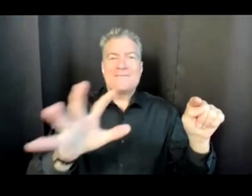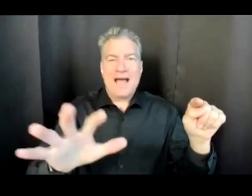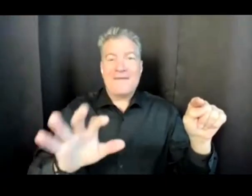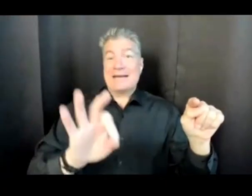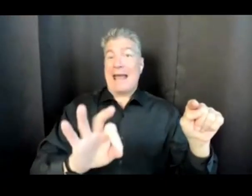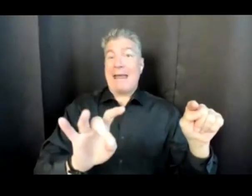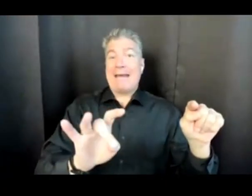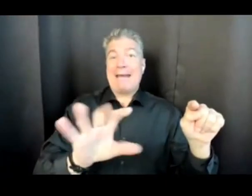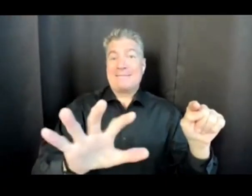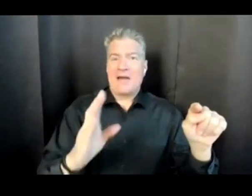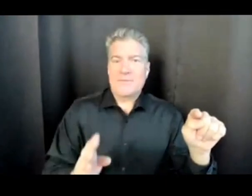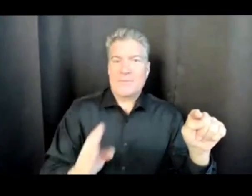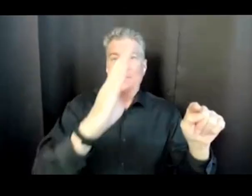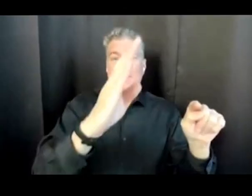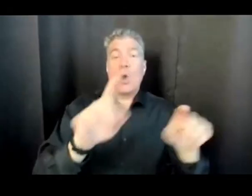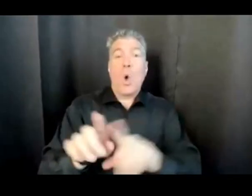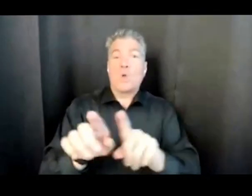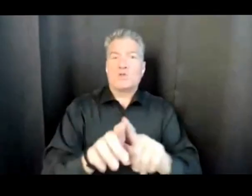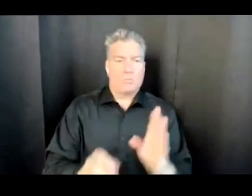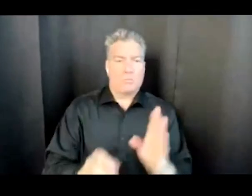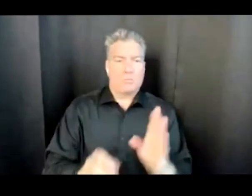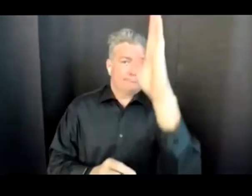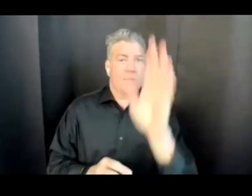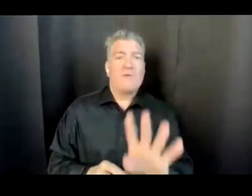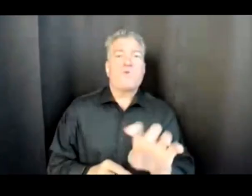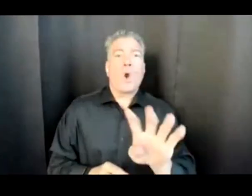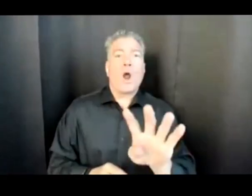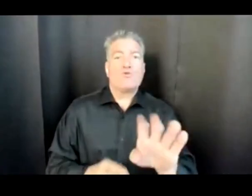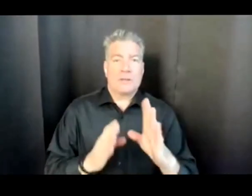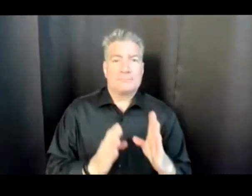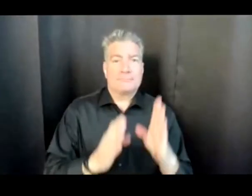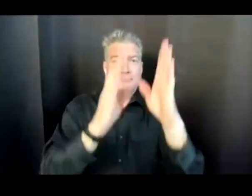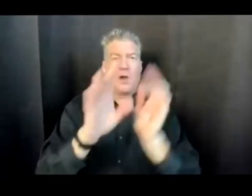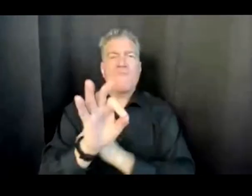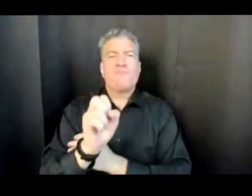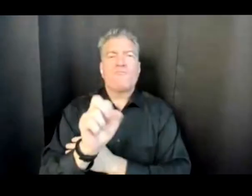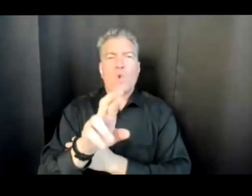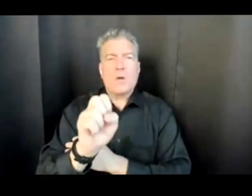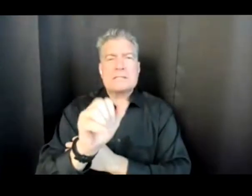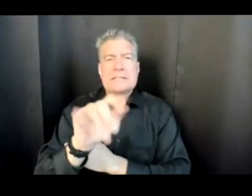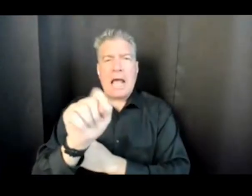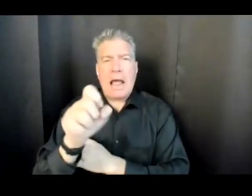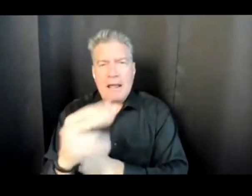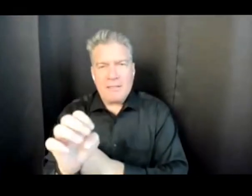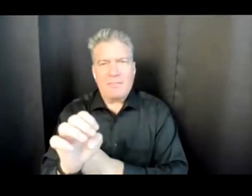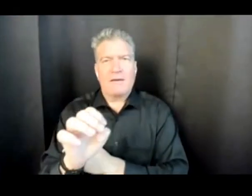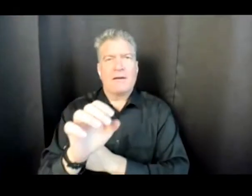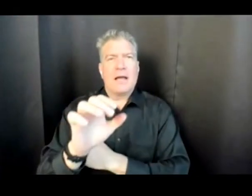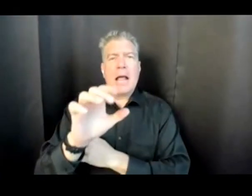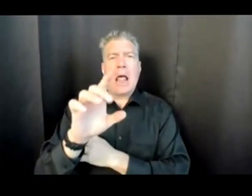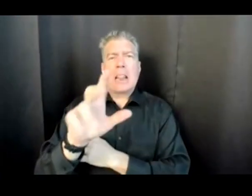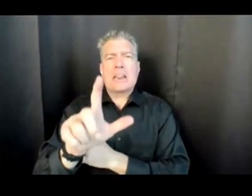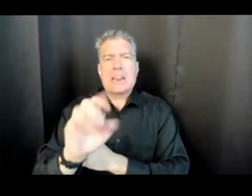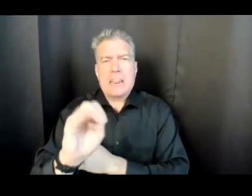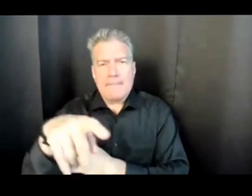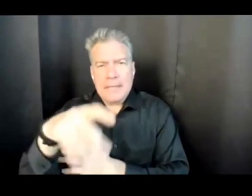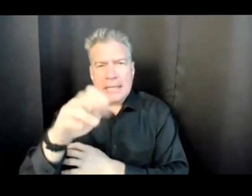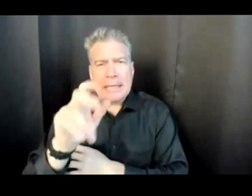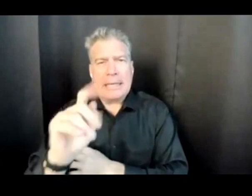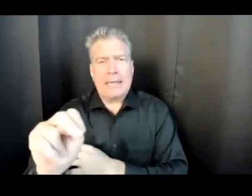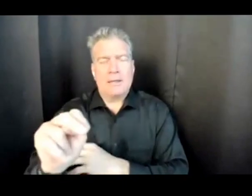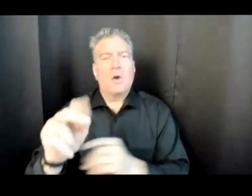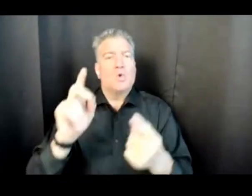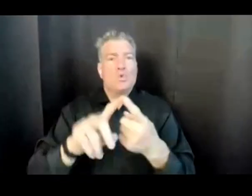and also up the 400 corridor in Forsyth County, Dawson County, Lumpkin County, up to the Dahlonega, where this wedge and where the